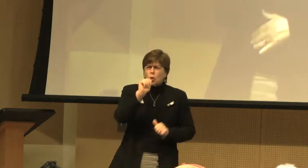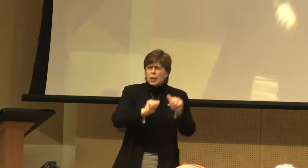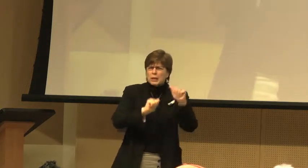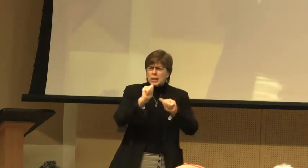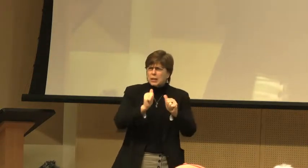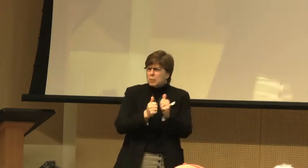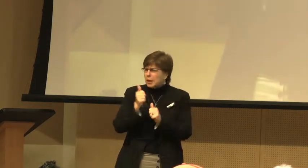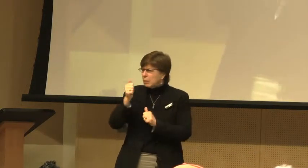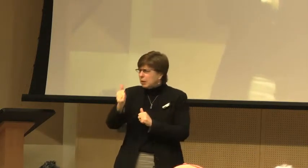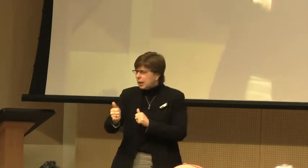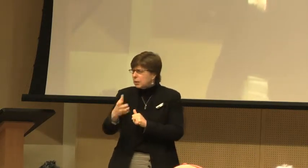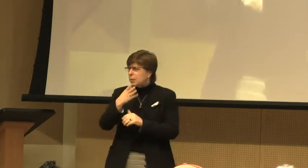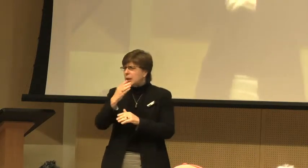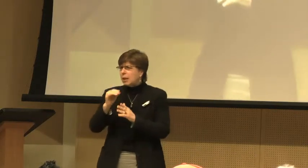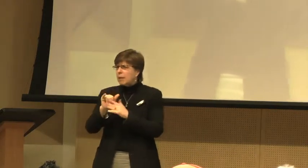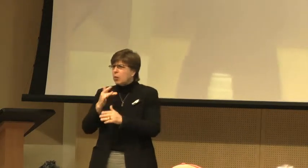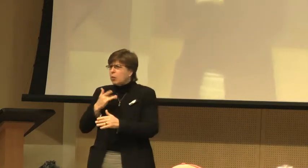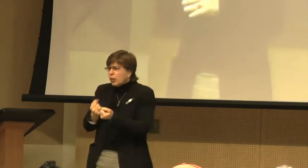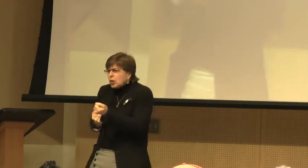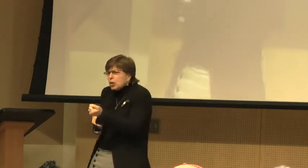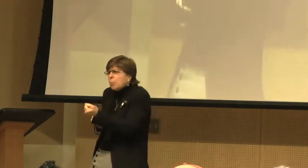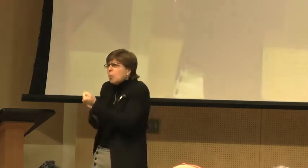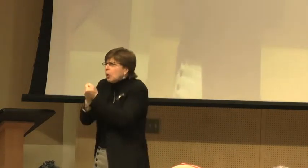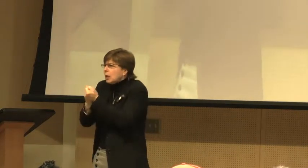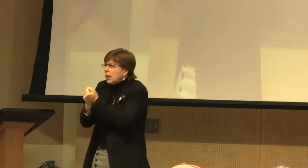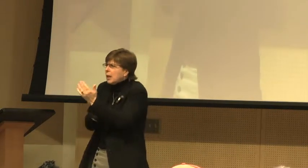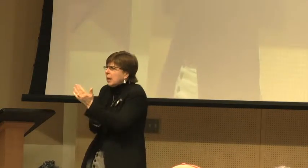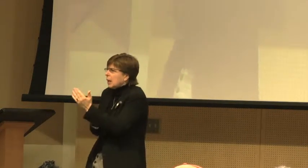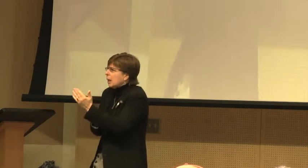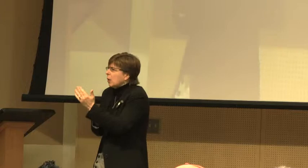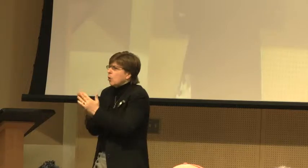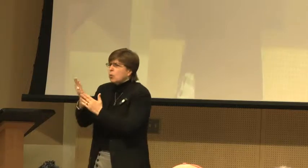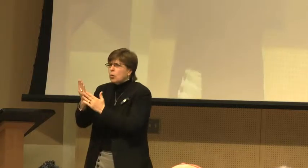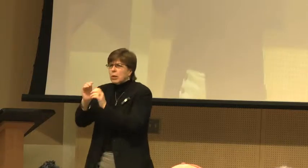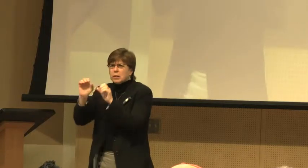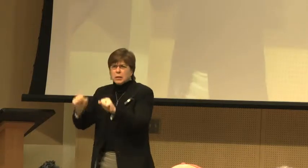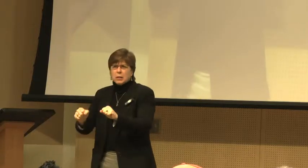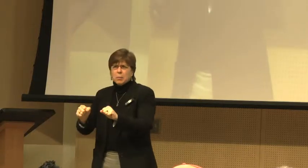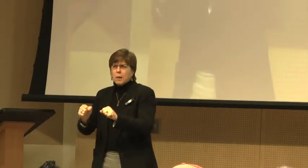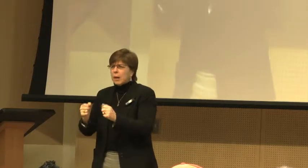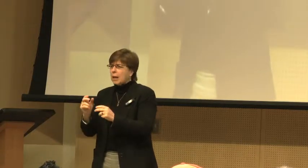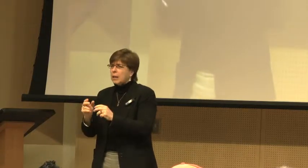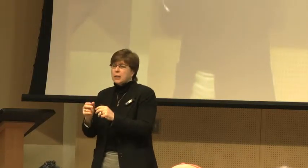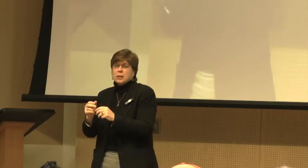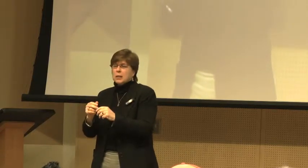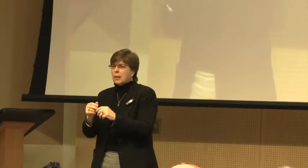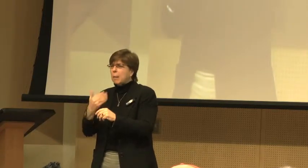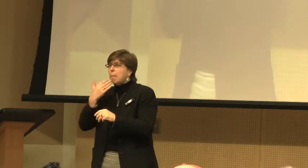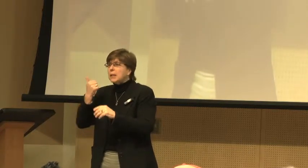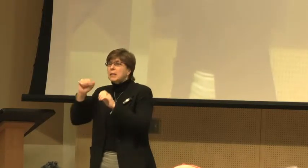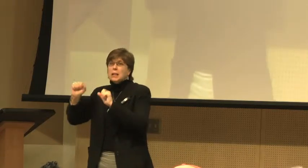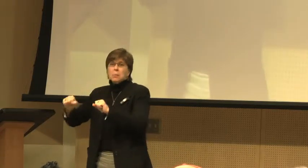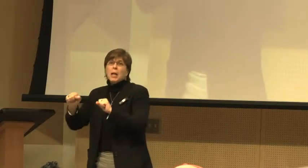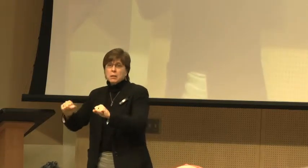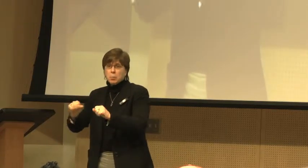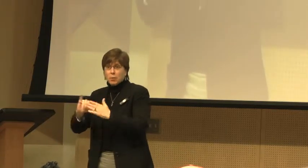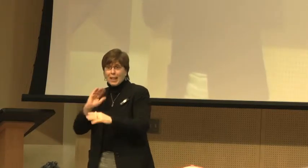your investment and placement and that you feel supported getting through the system as best as that